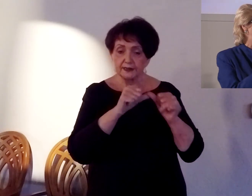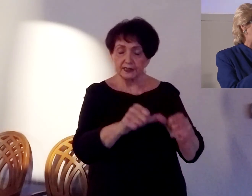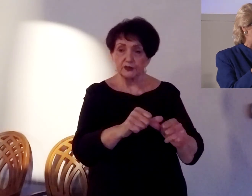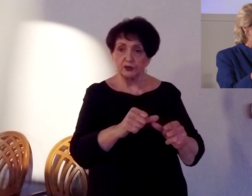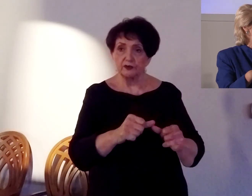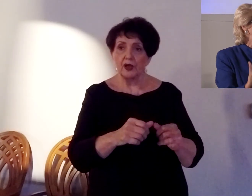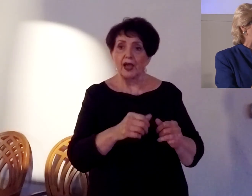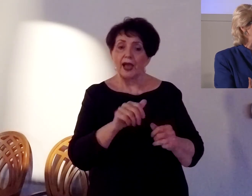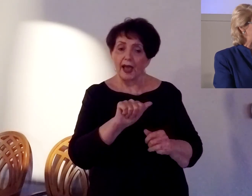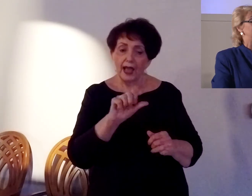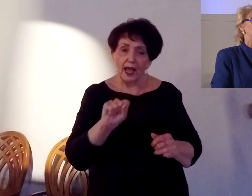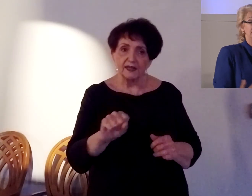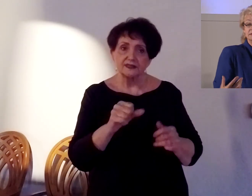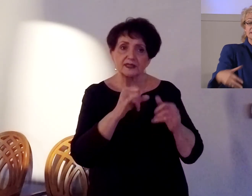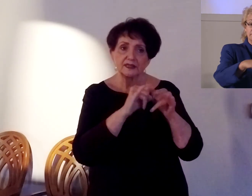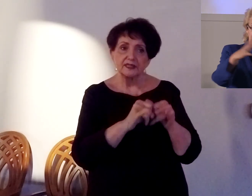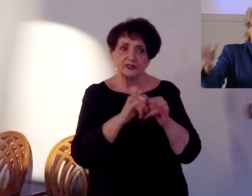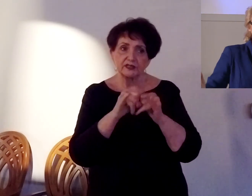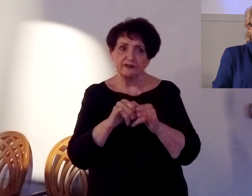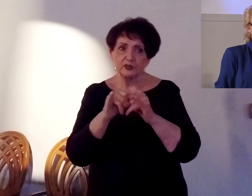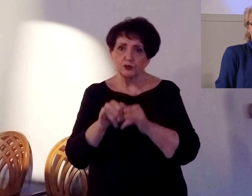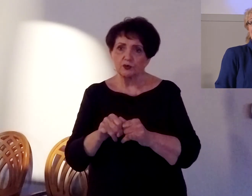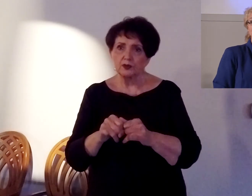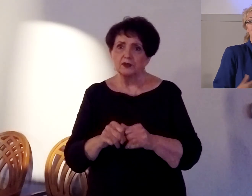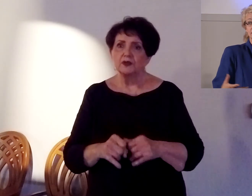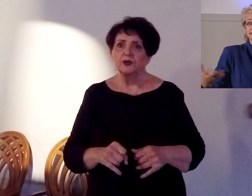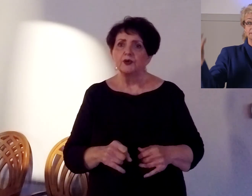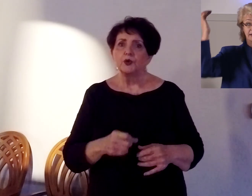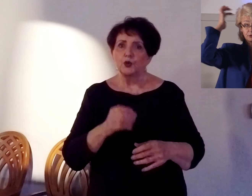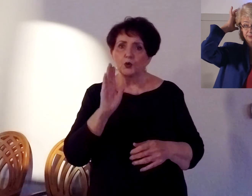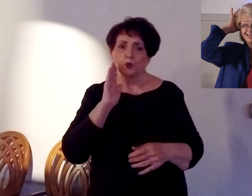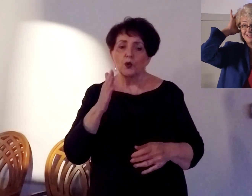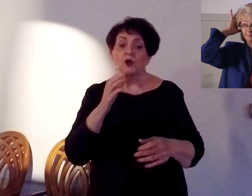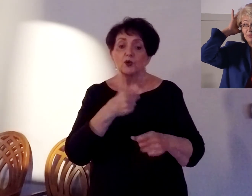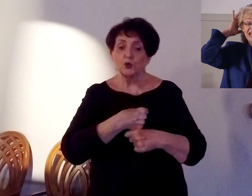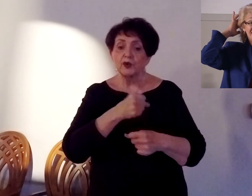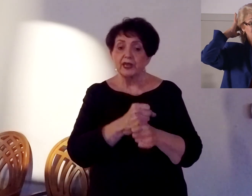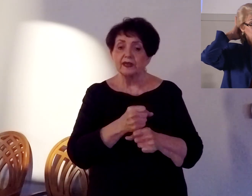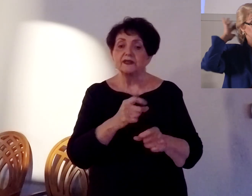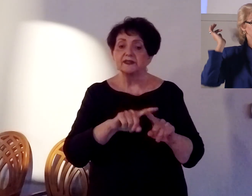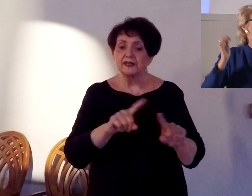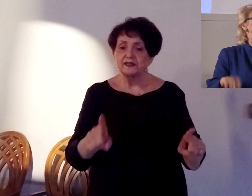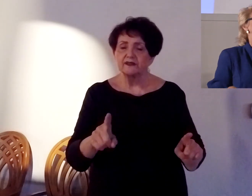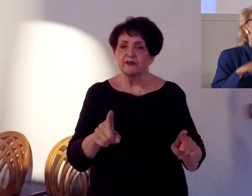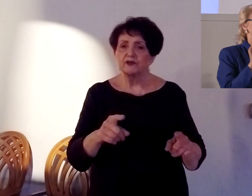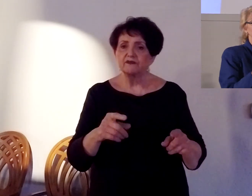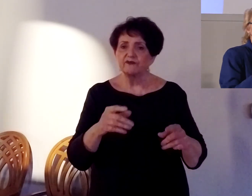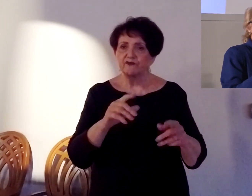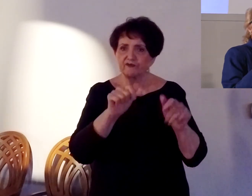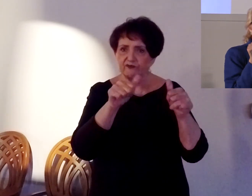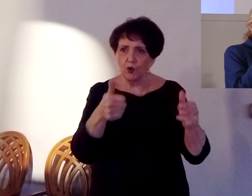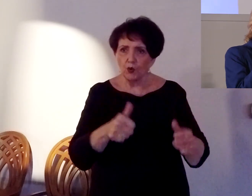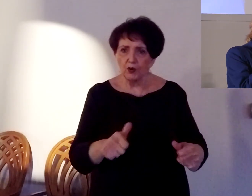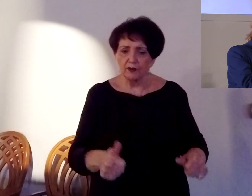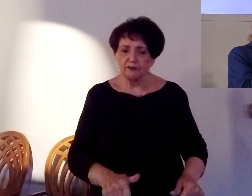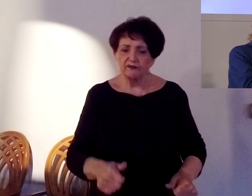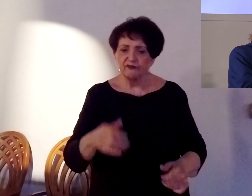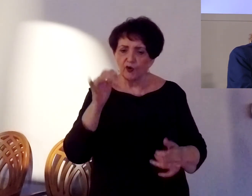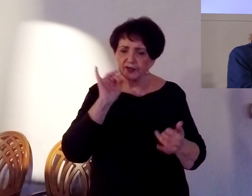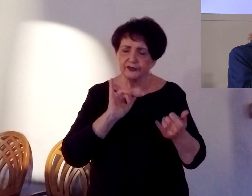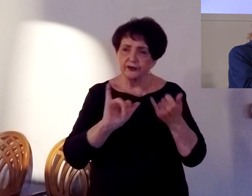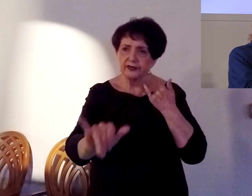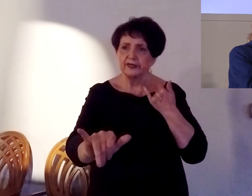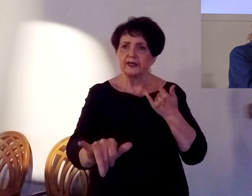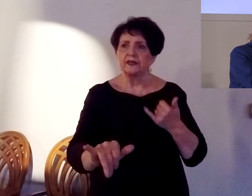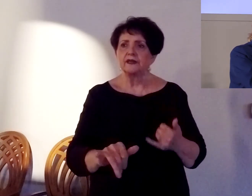will manifest and create in some other form or fashion on some other plane. And you will do that for eternity, because while you are